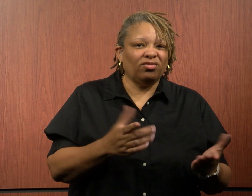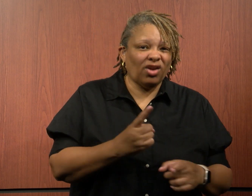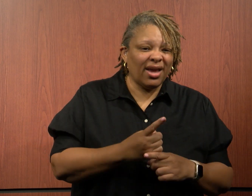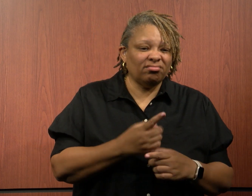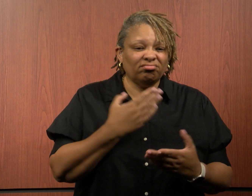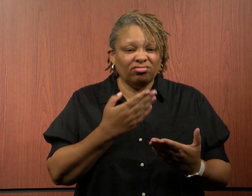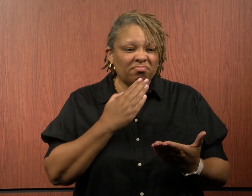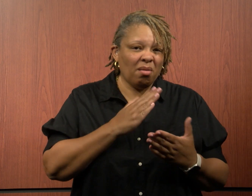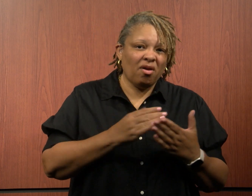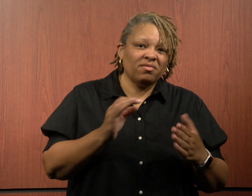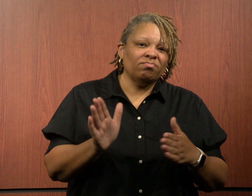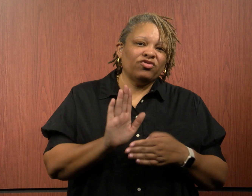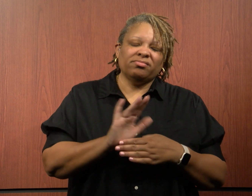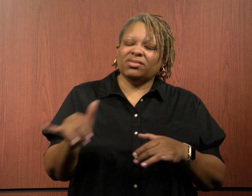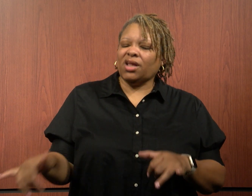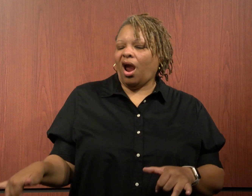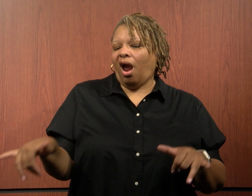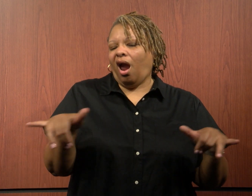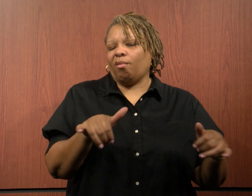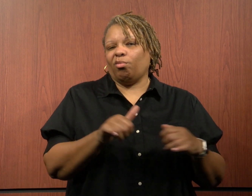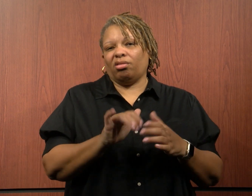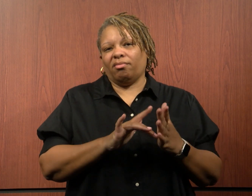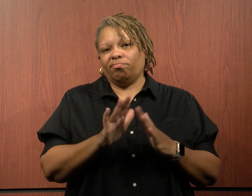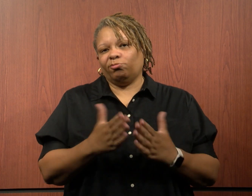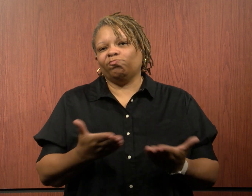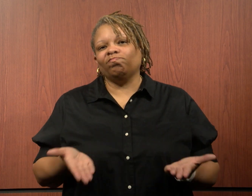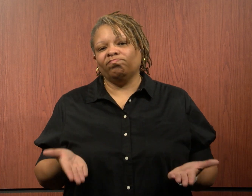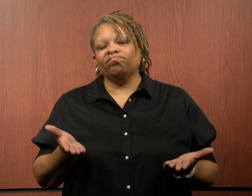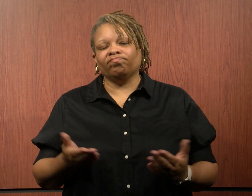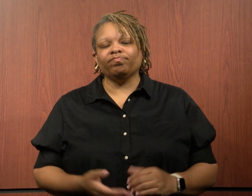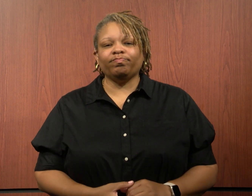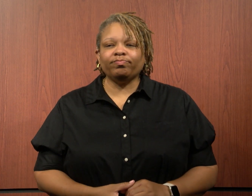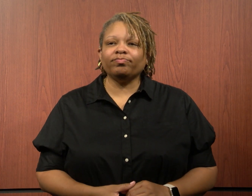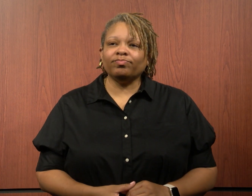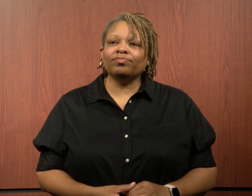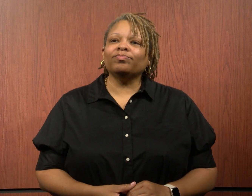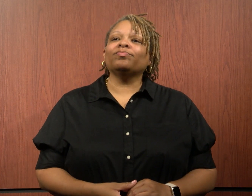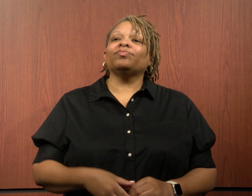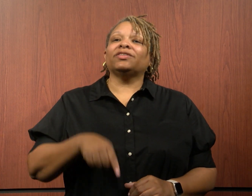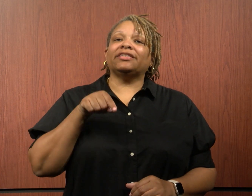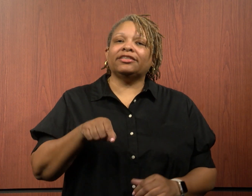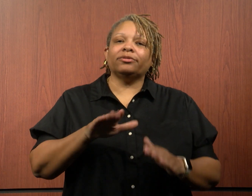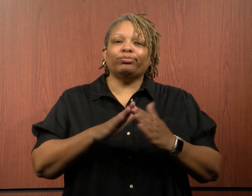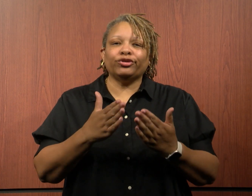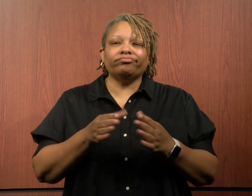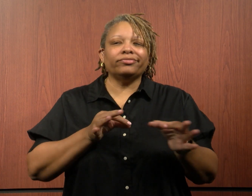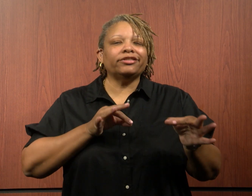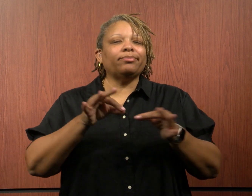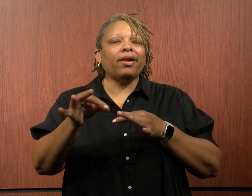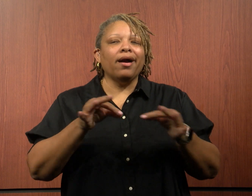the New Testament its richness and depth. The books all work together to reveal and explain